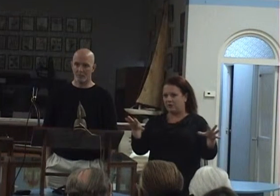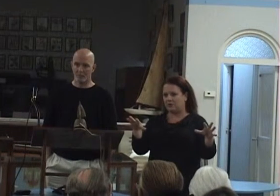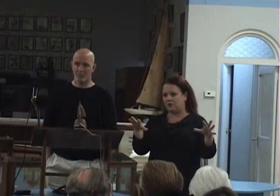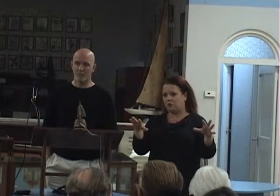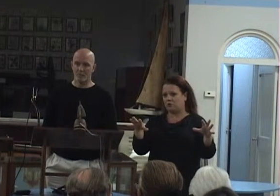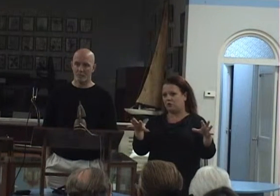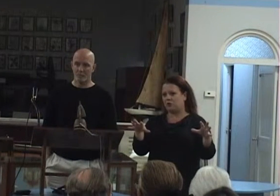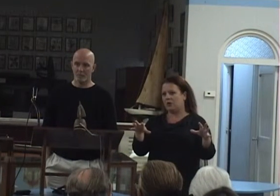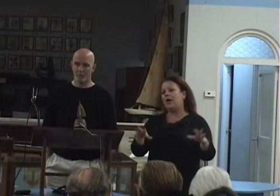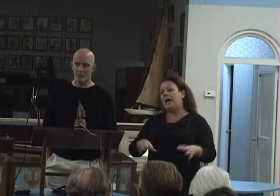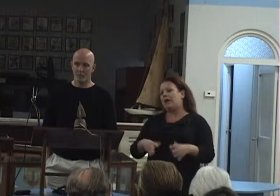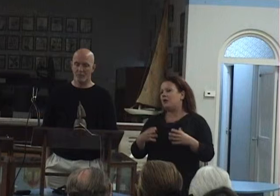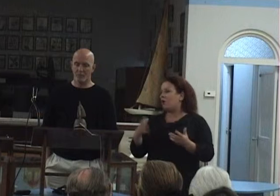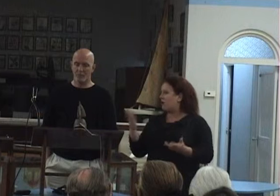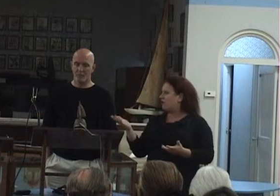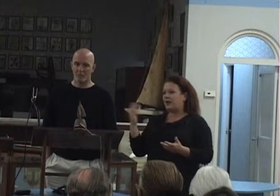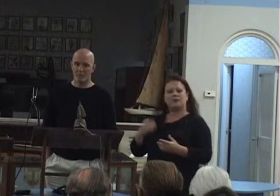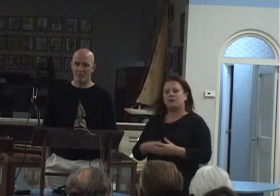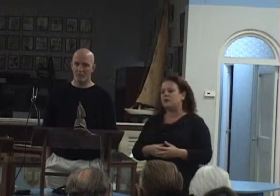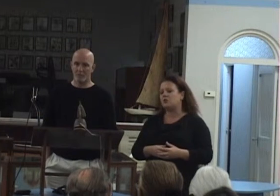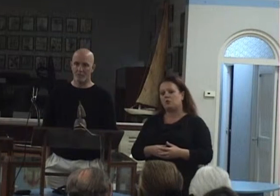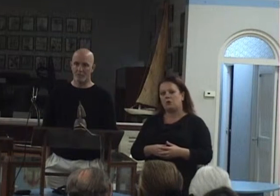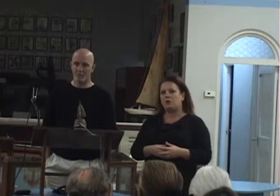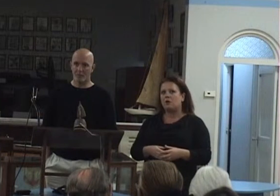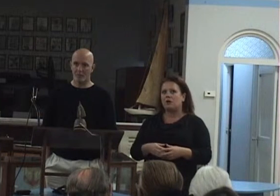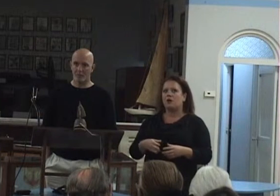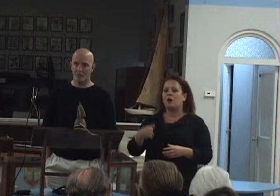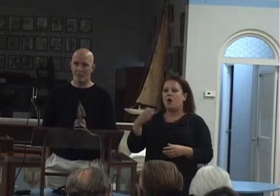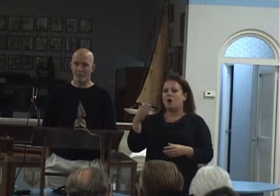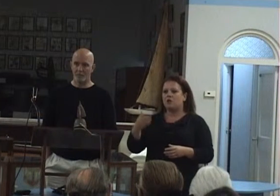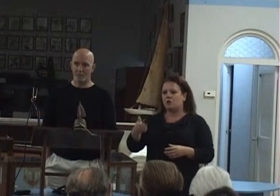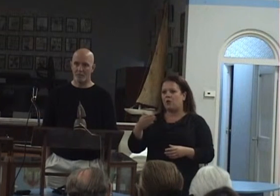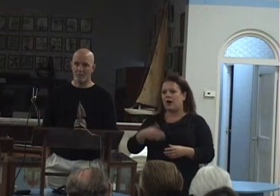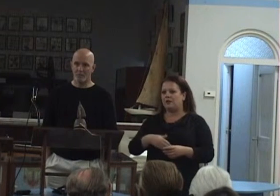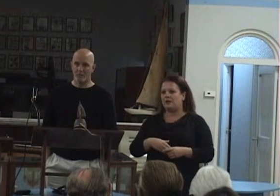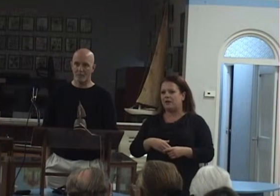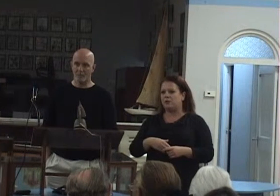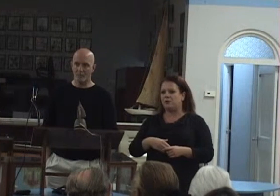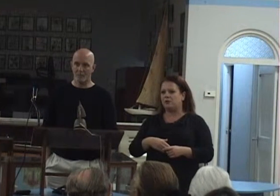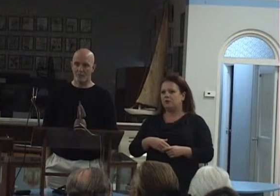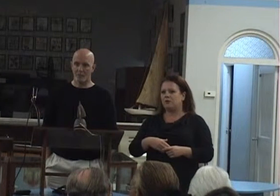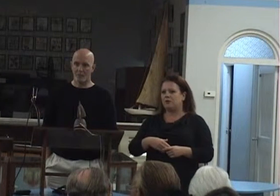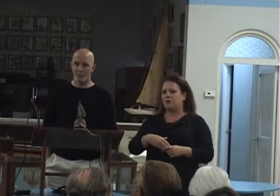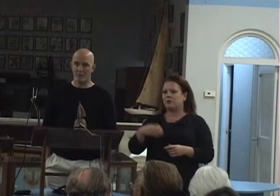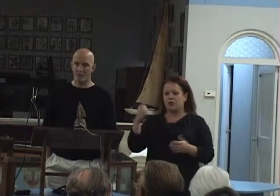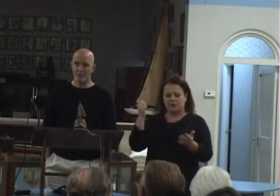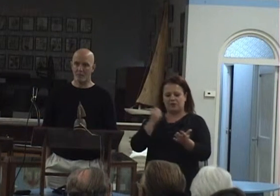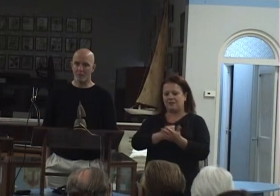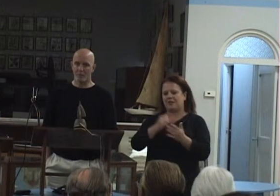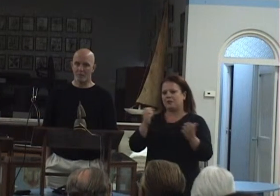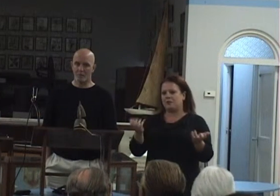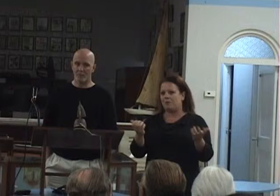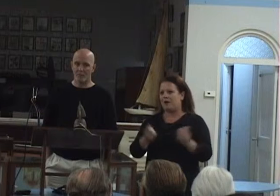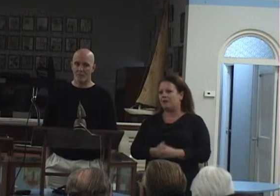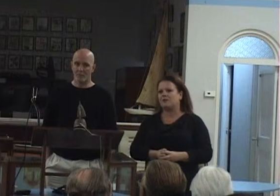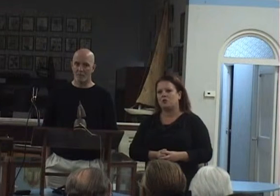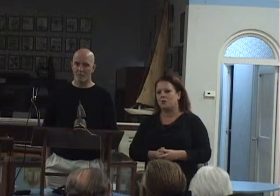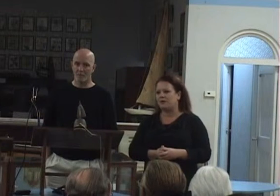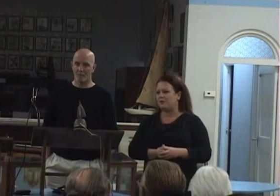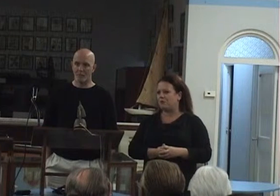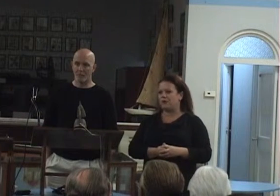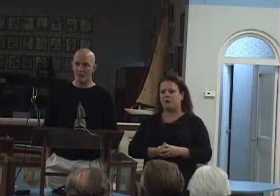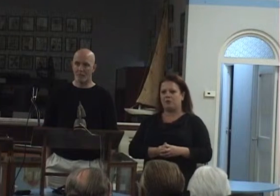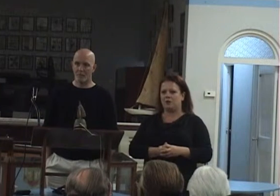look for patterns of distribution. And then artifacts in the historic period are so highly datable. People change the stamps on the back